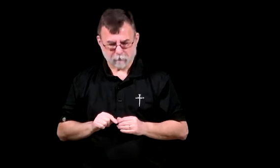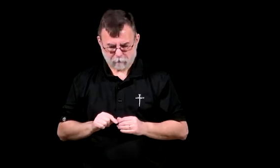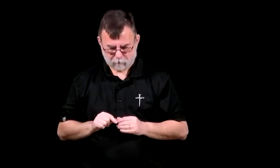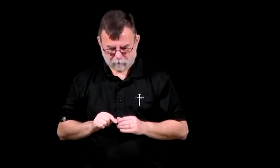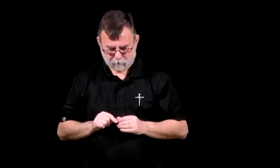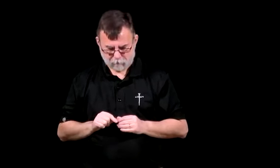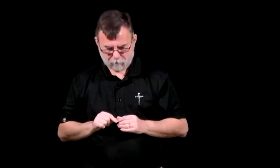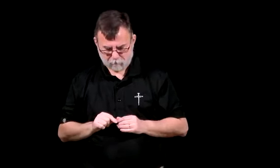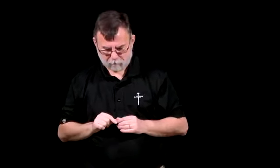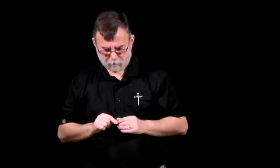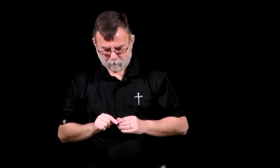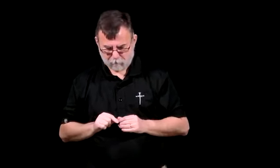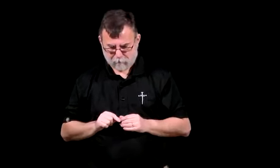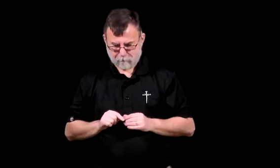priorities.